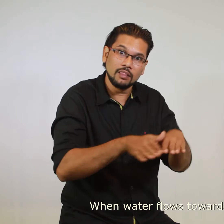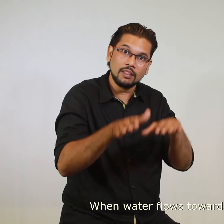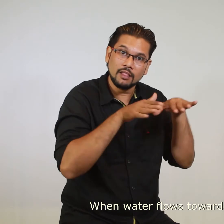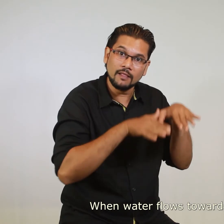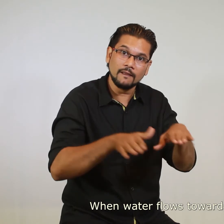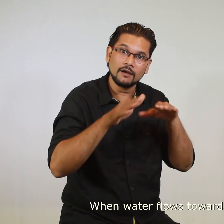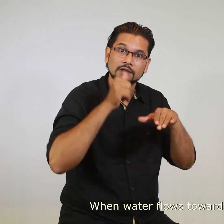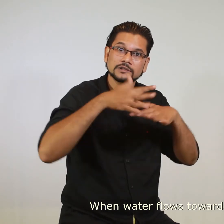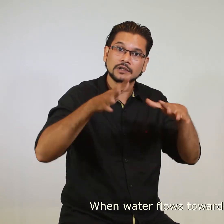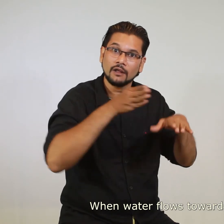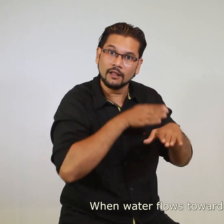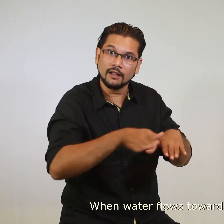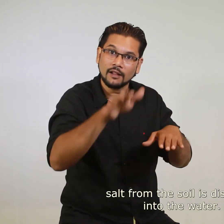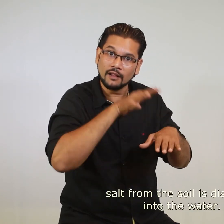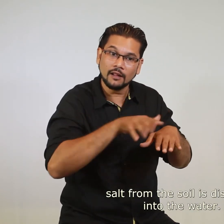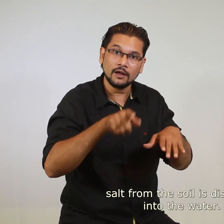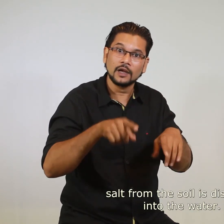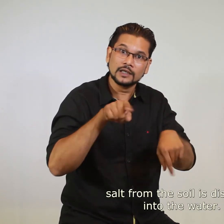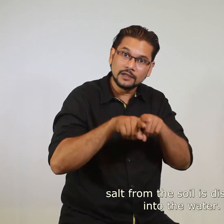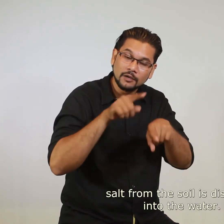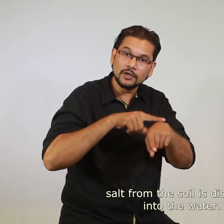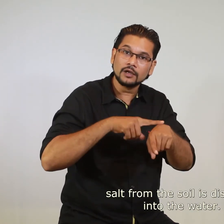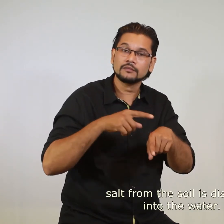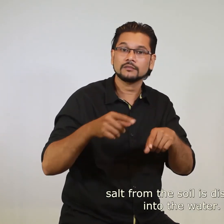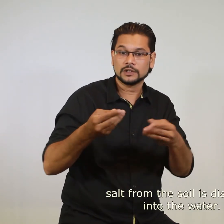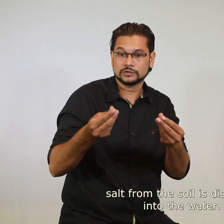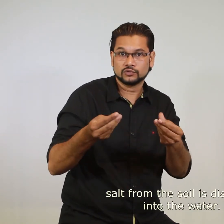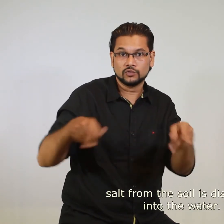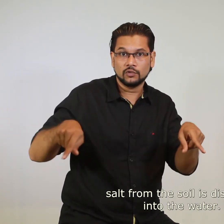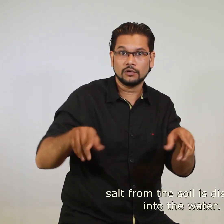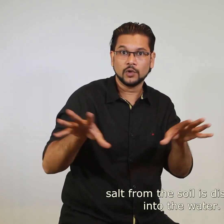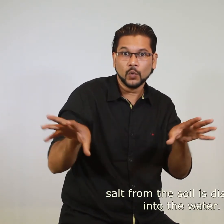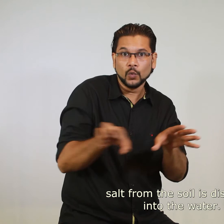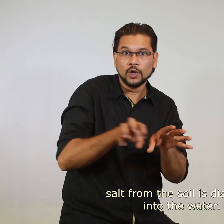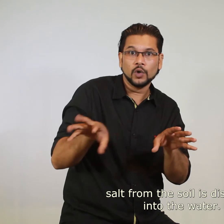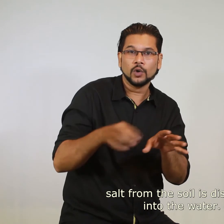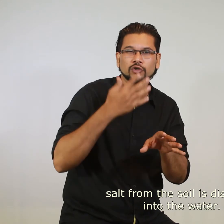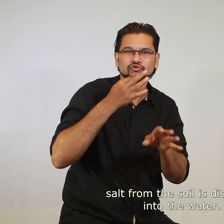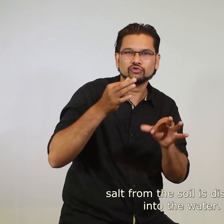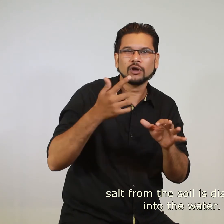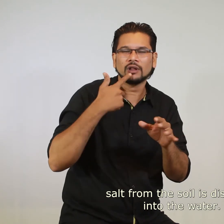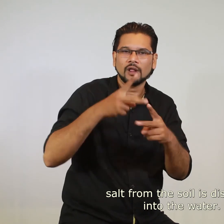When water flows towards the sea, salt from the soil is dissolved into the water.